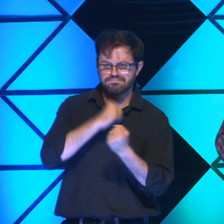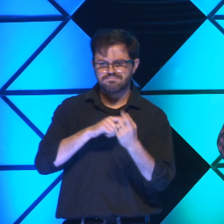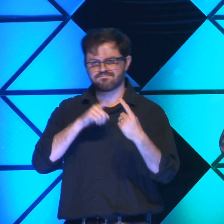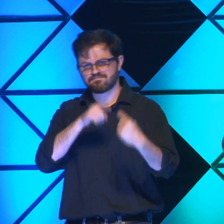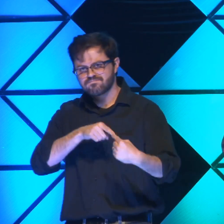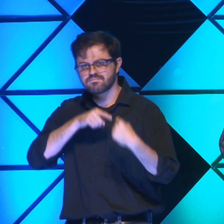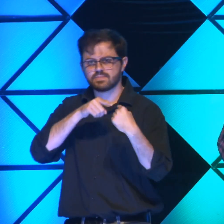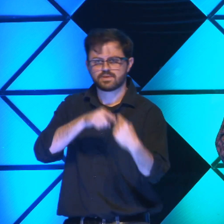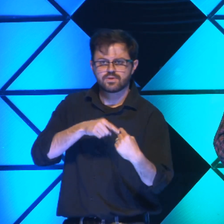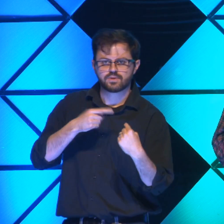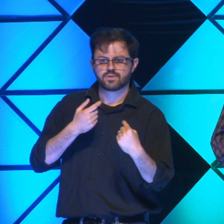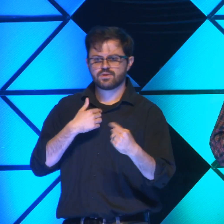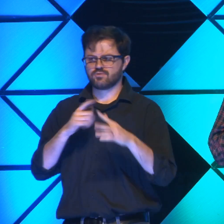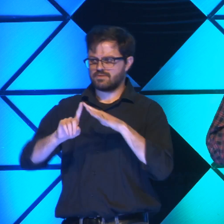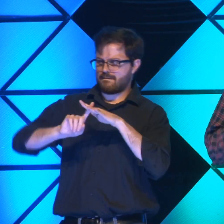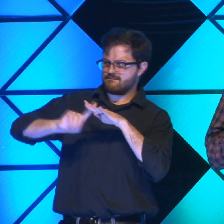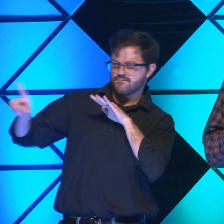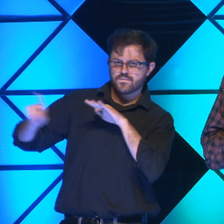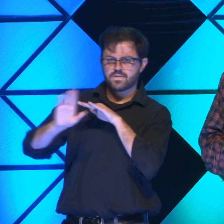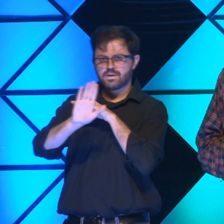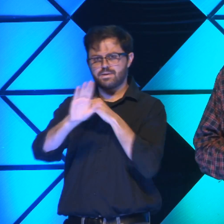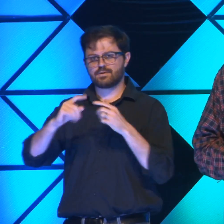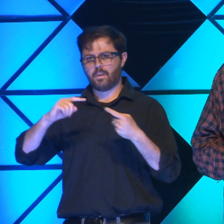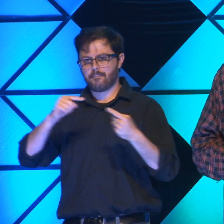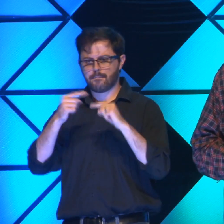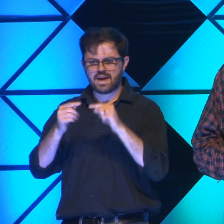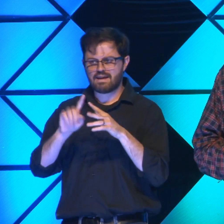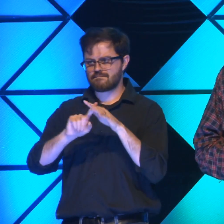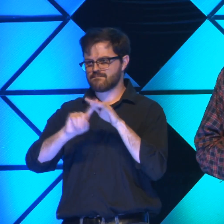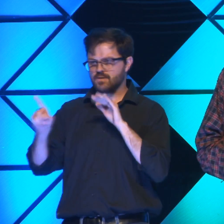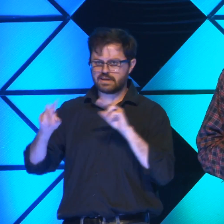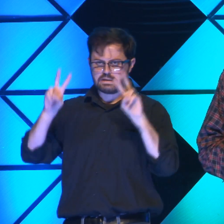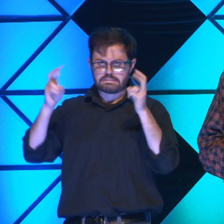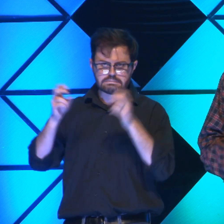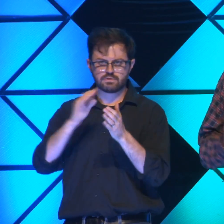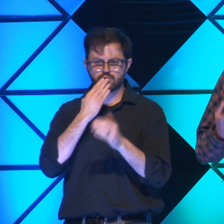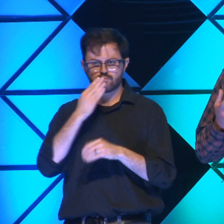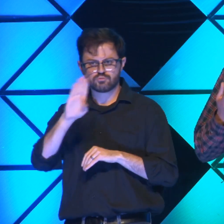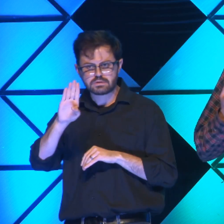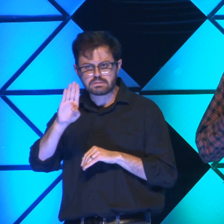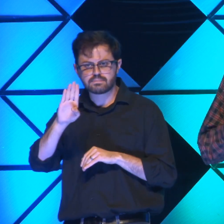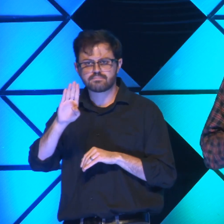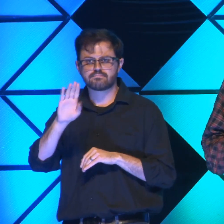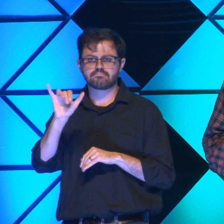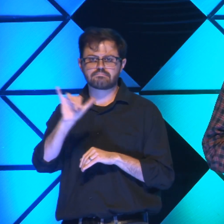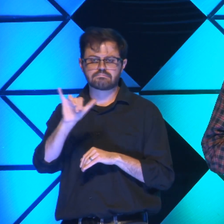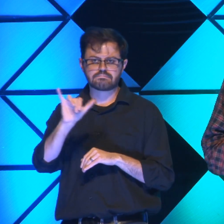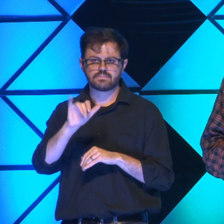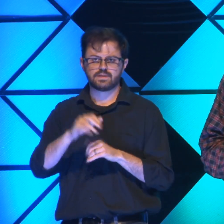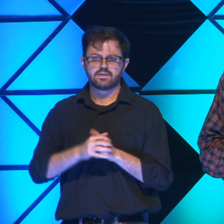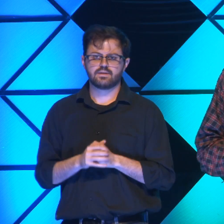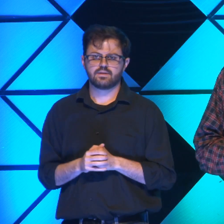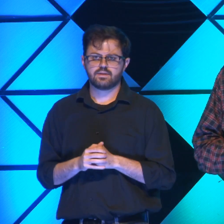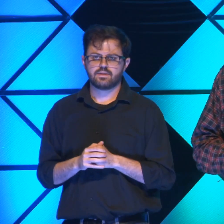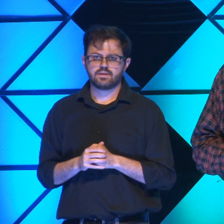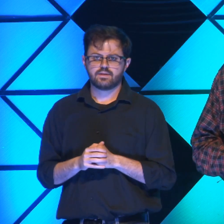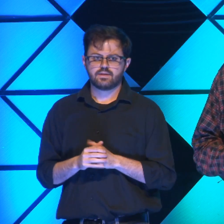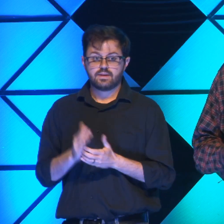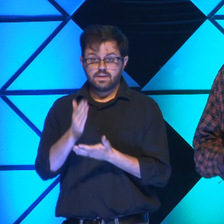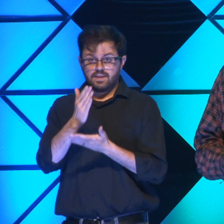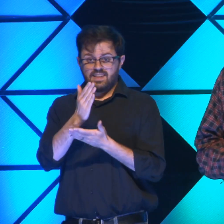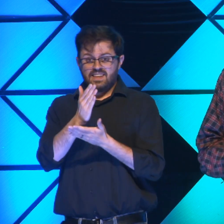they're fleeing their own Jerusalem. Some of these are things that Crossroads